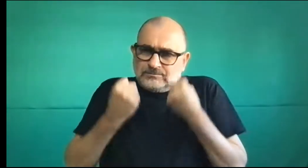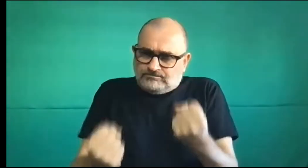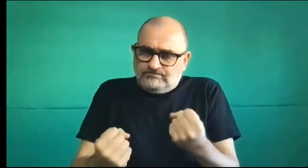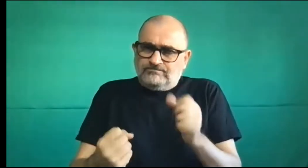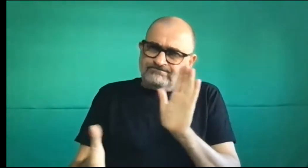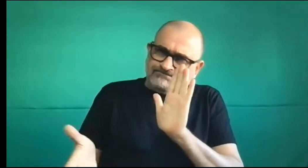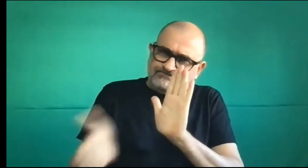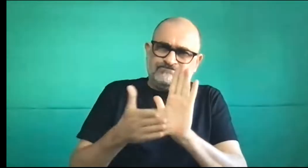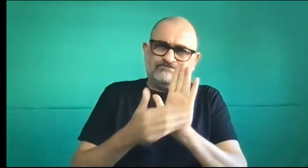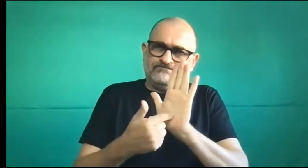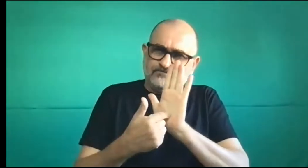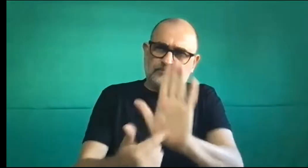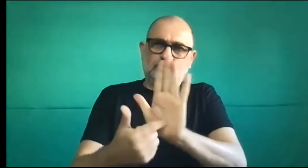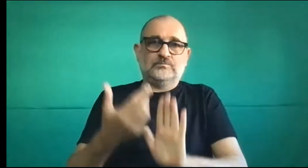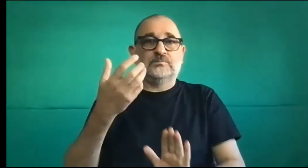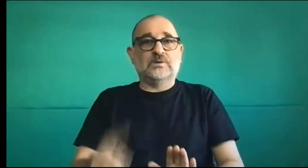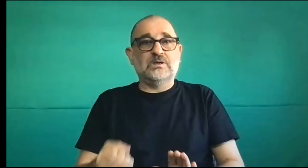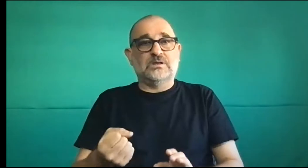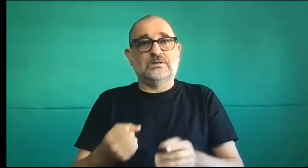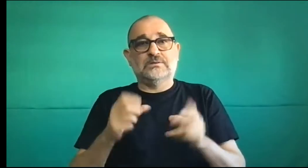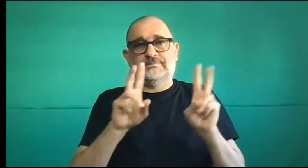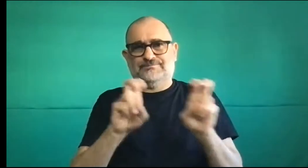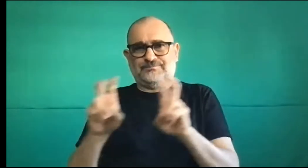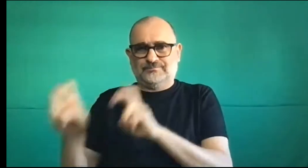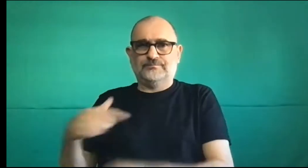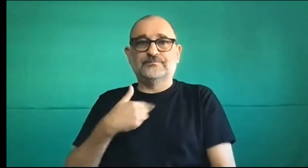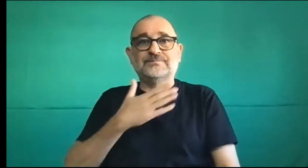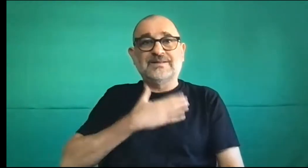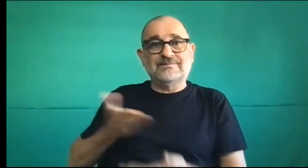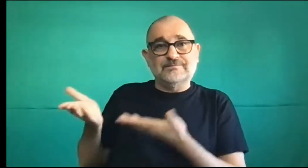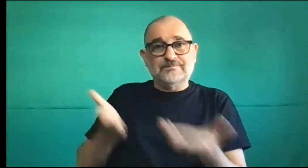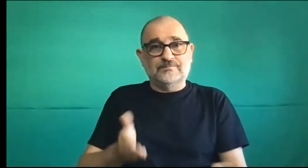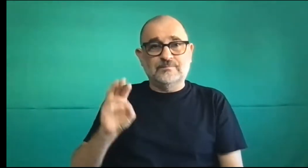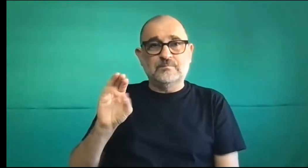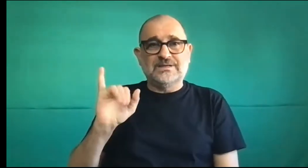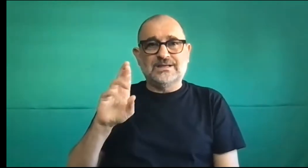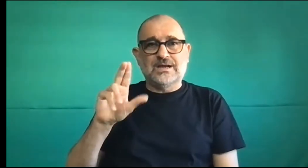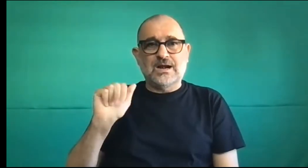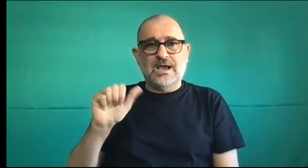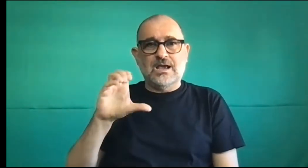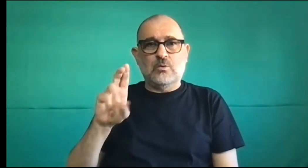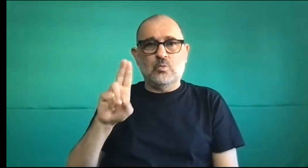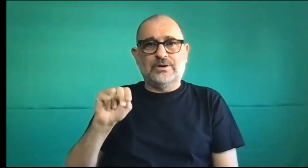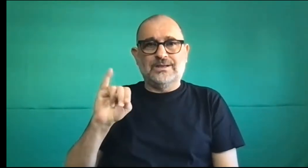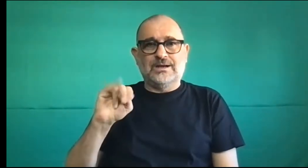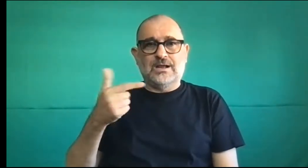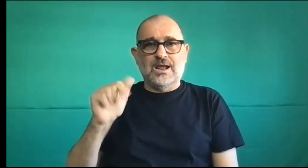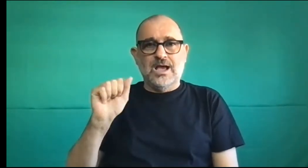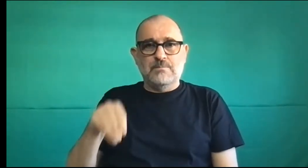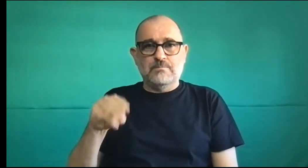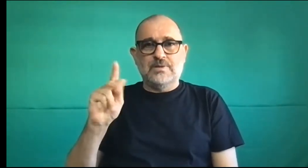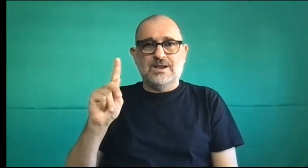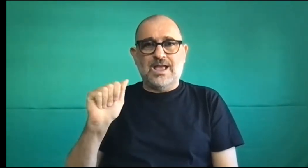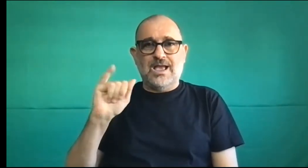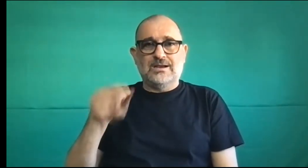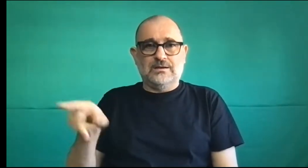since the 90s. Yesterday, in fact, we were remembering during a panel about non-contagious diseases and the long path